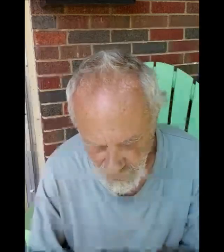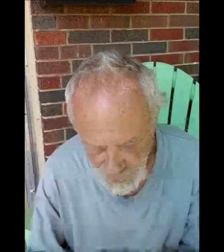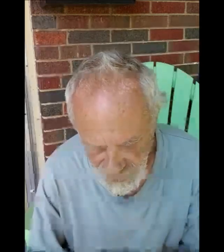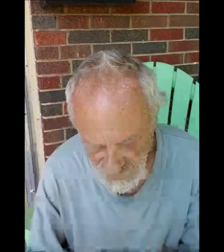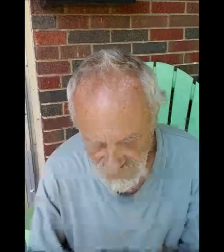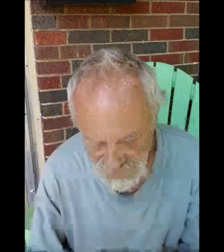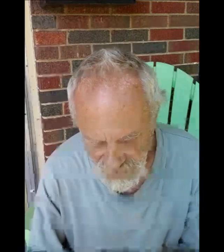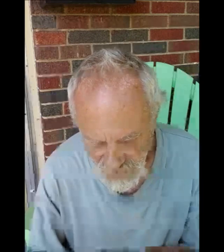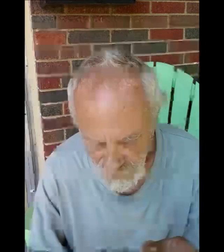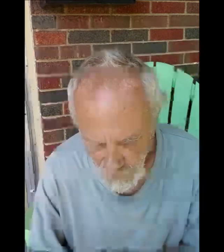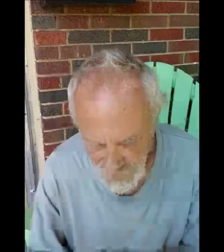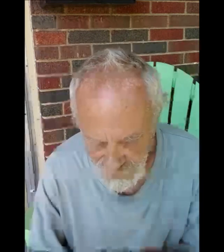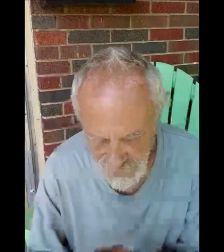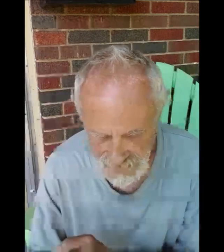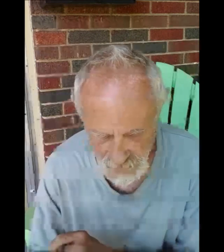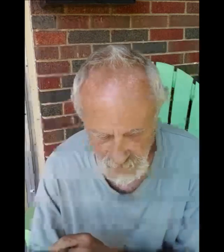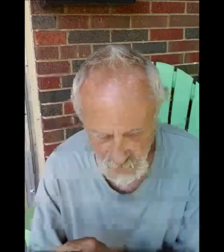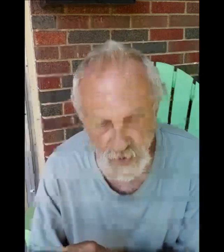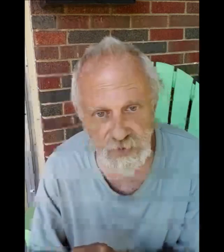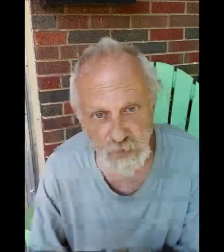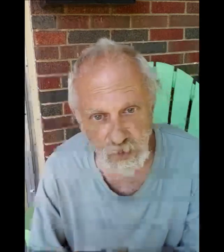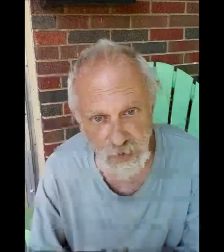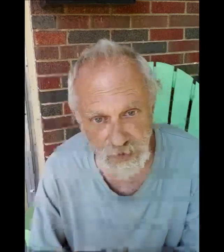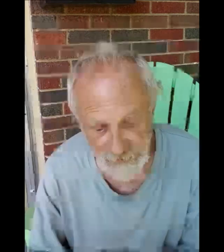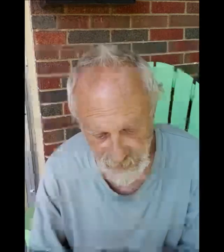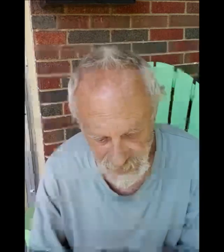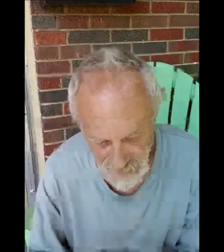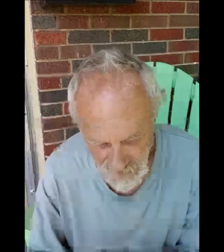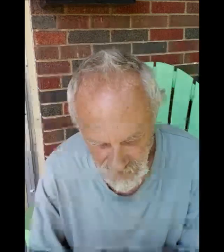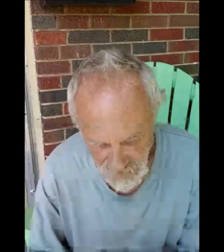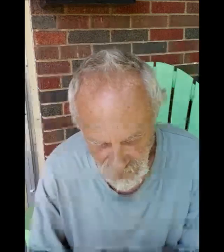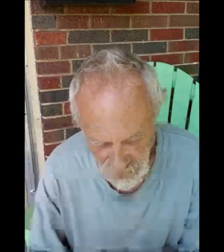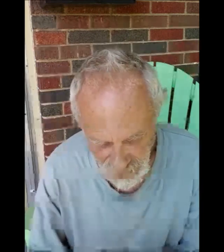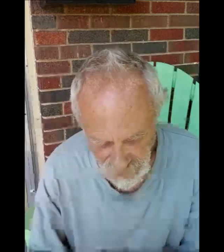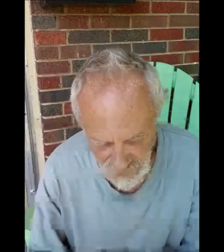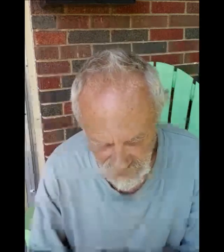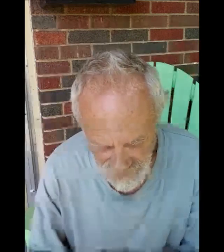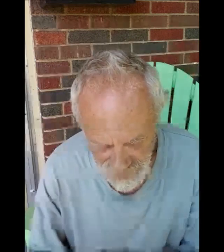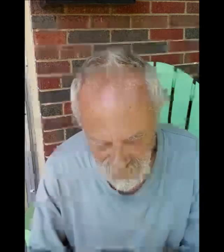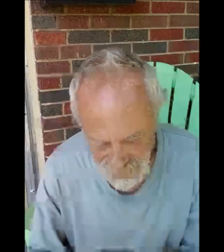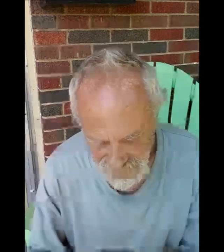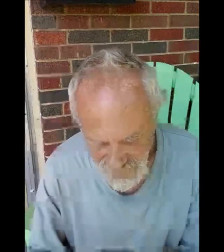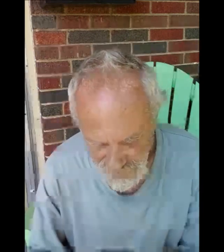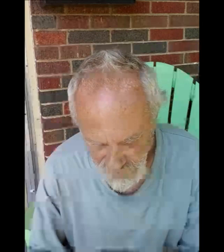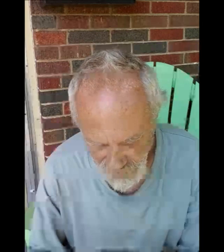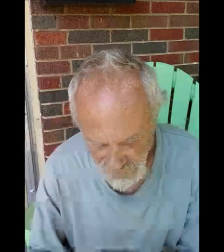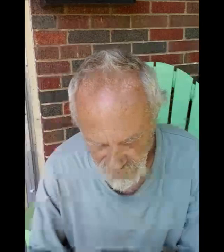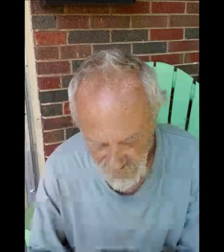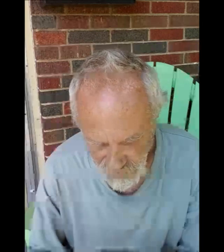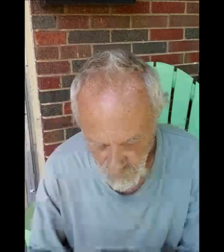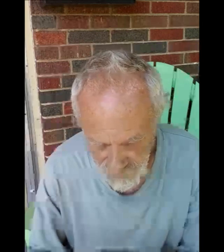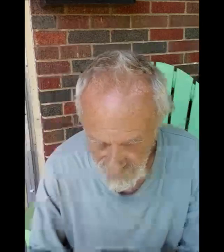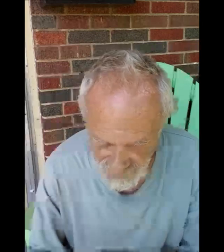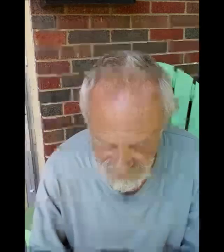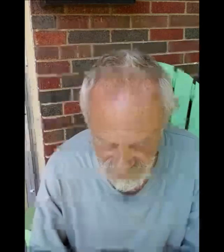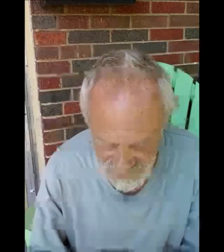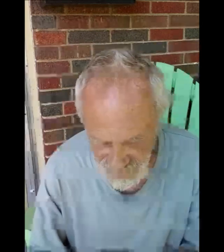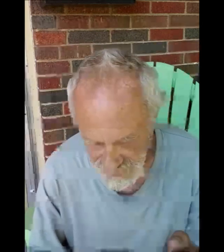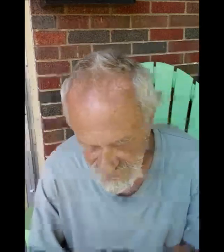woman thinks the white man stole the horse and rode away. Uh, Day is a time when everything is open and easy to see. The sign